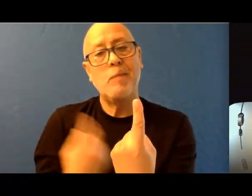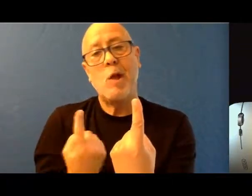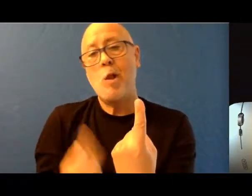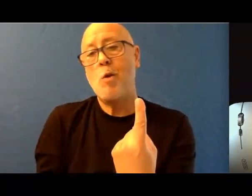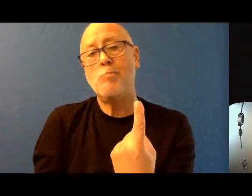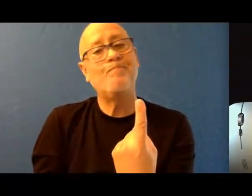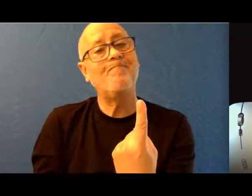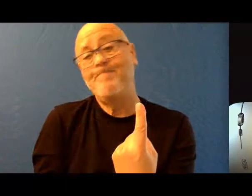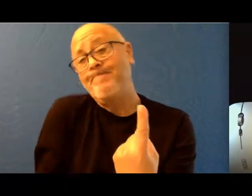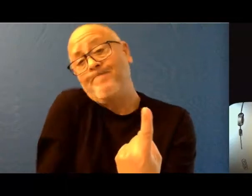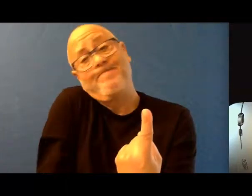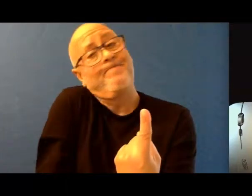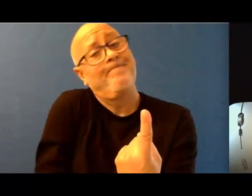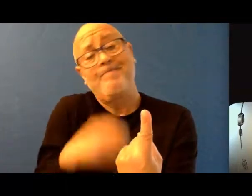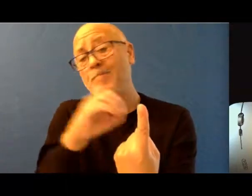I don't have